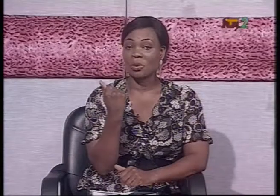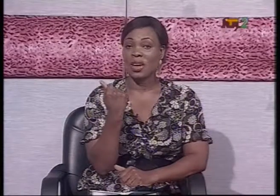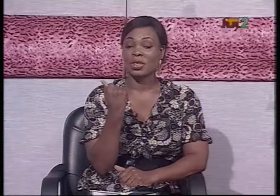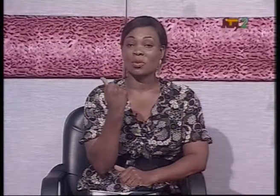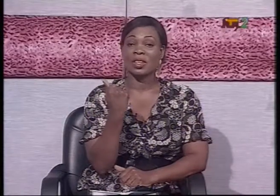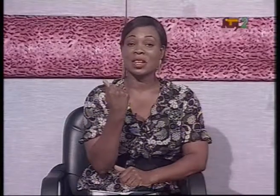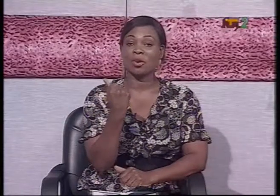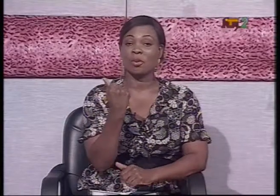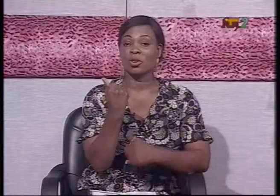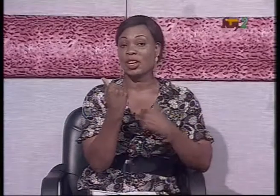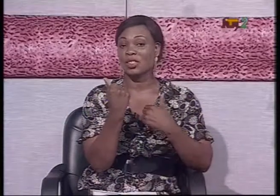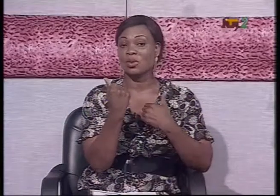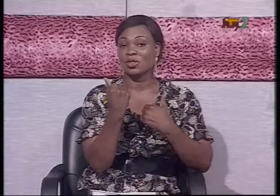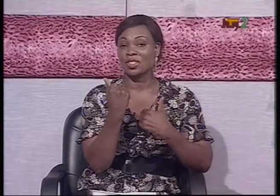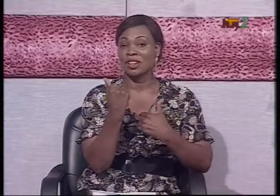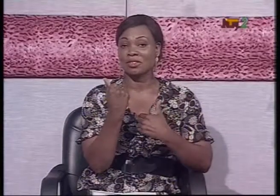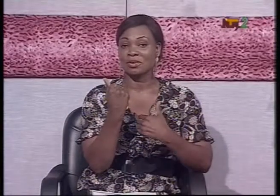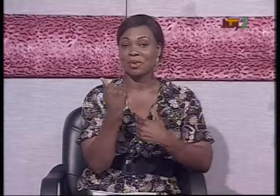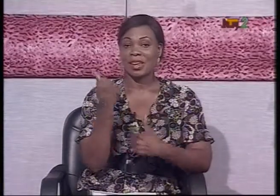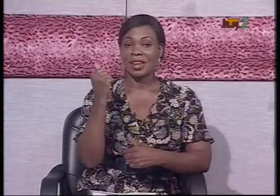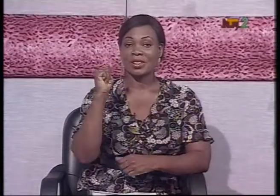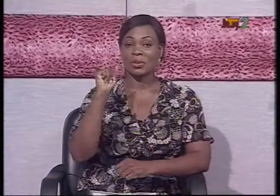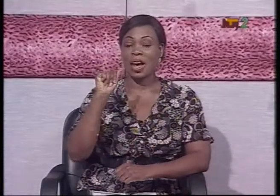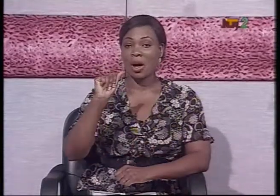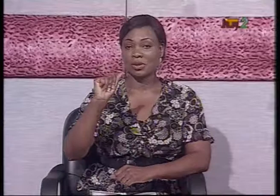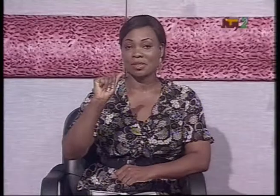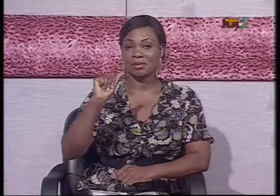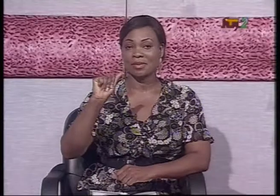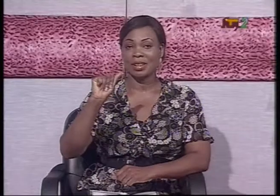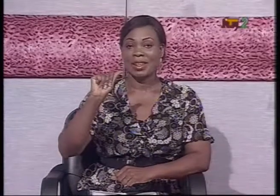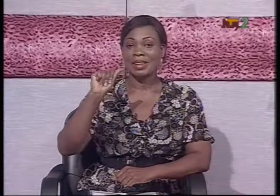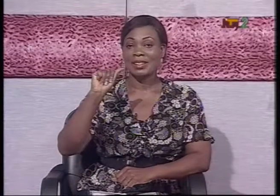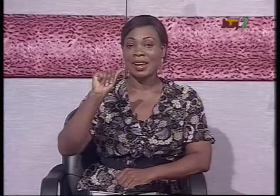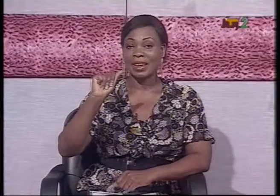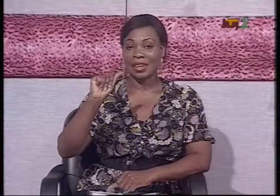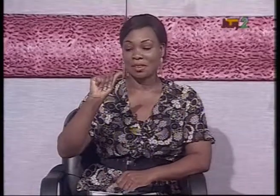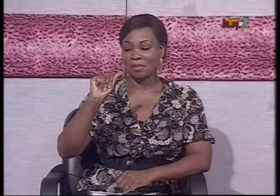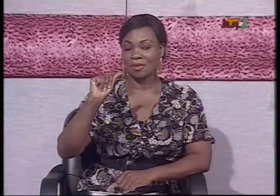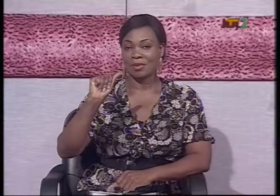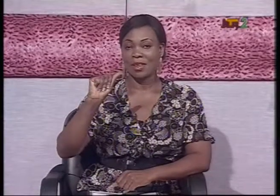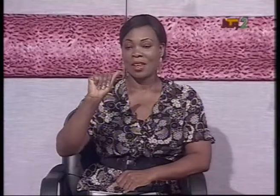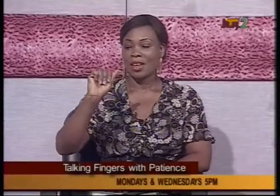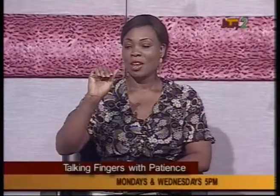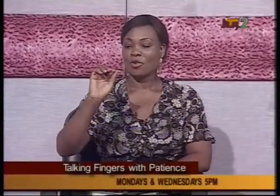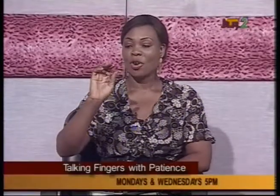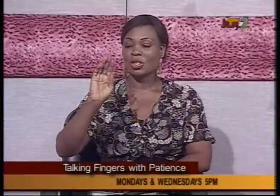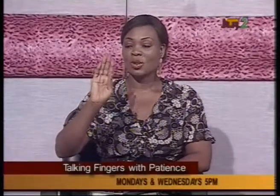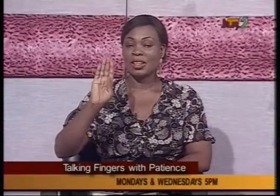it will mean that you're communicating with yourself. It has to be out. Letter A. And of course, your letter